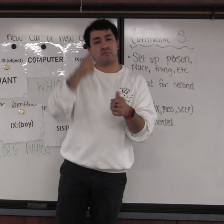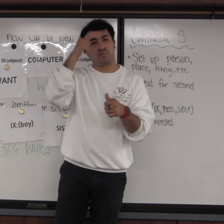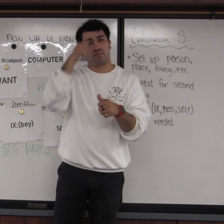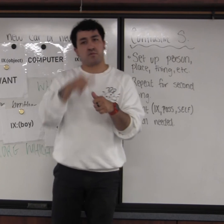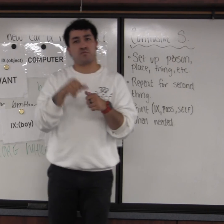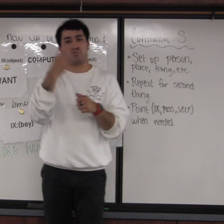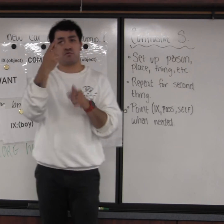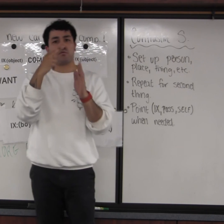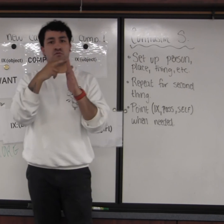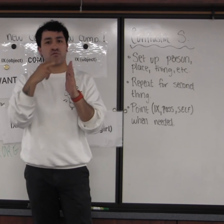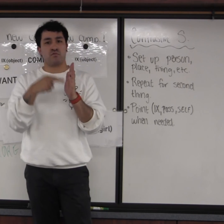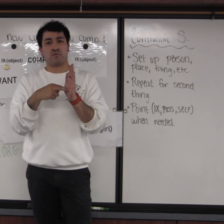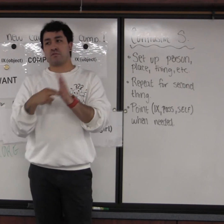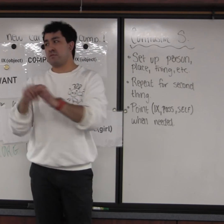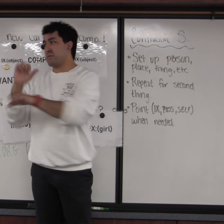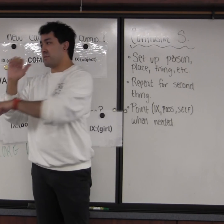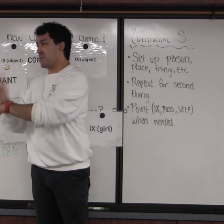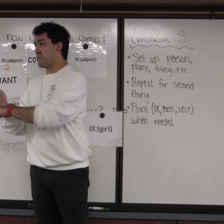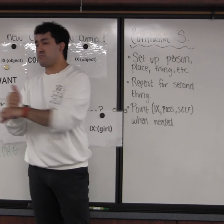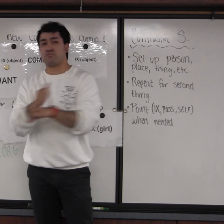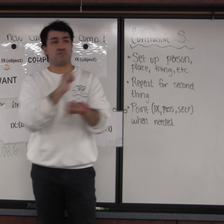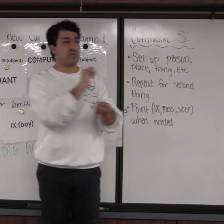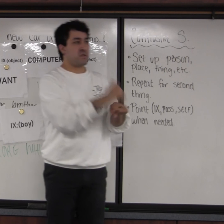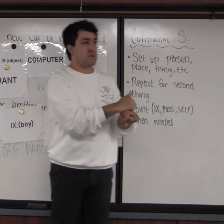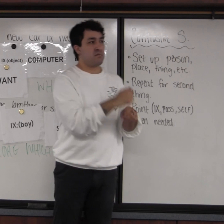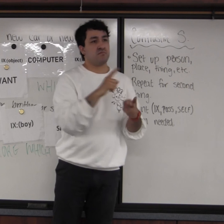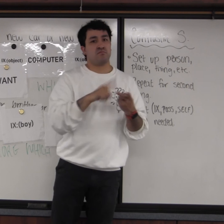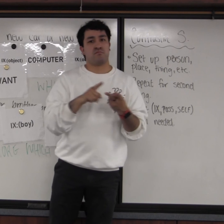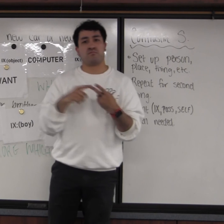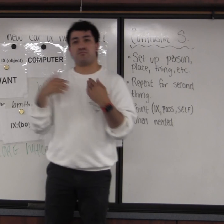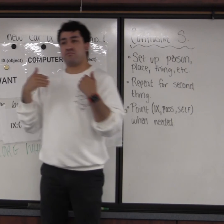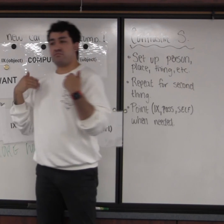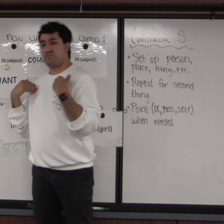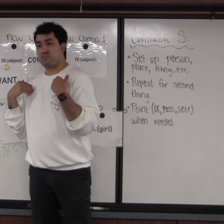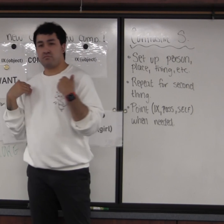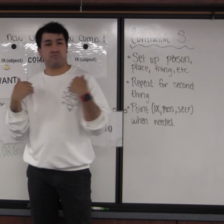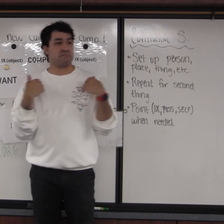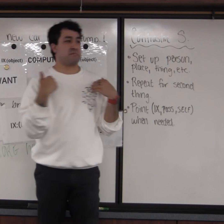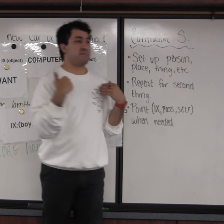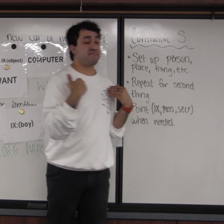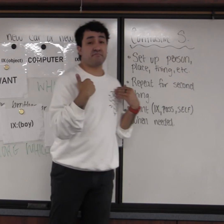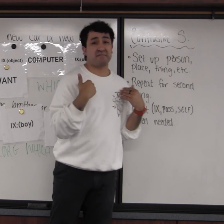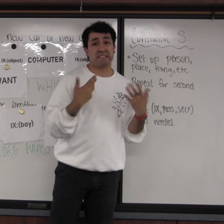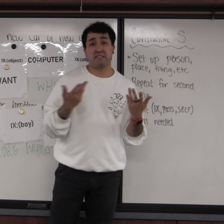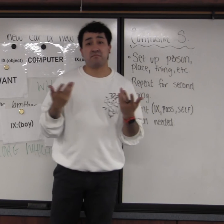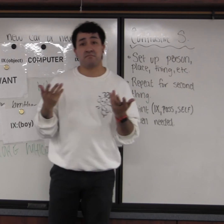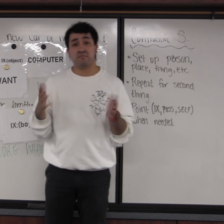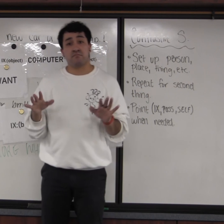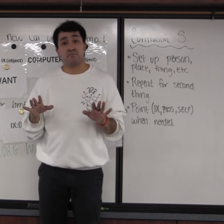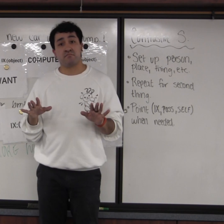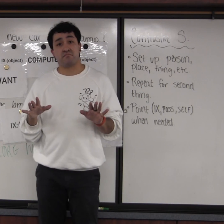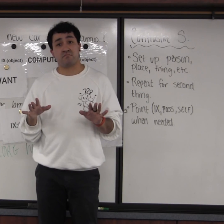And so comparing two things is kind of easy, but there's just a lot of rules that you have to remember and follow. Setting them up, role